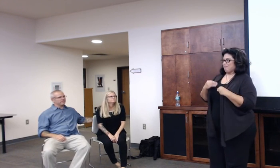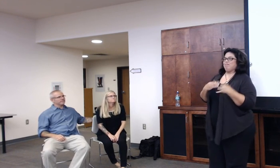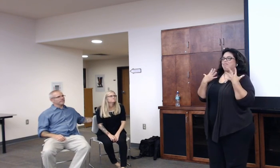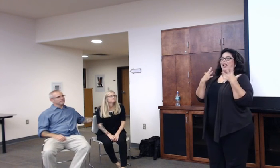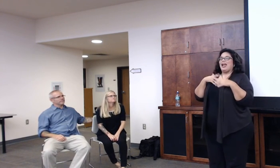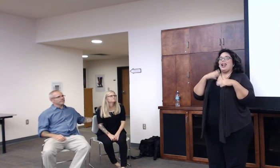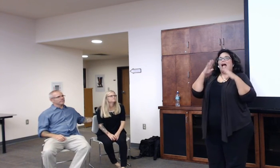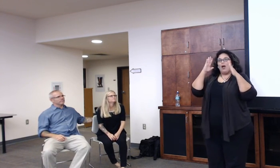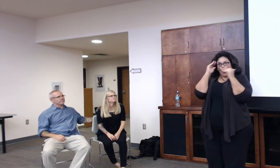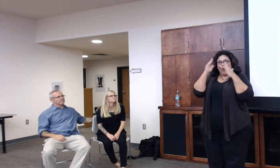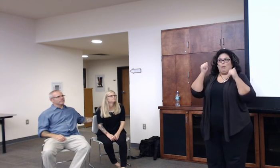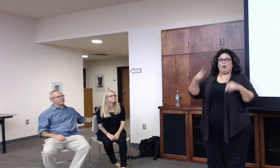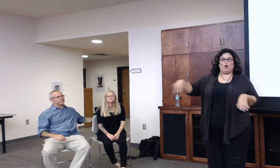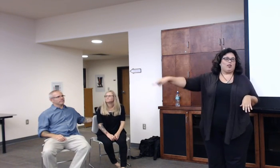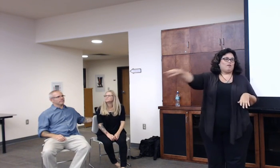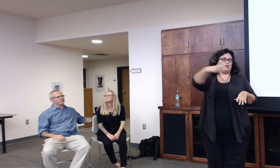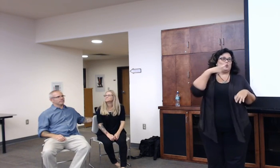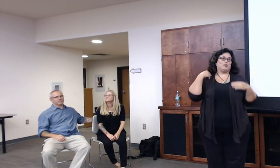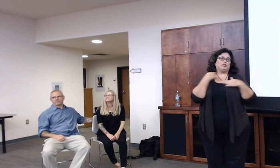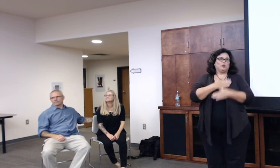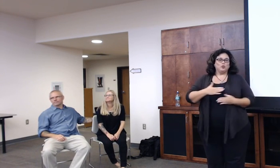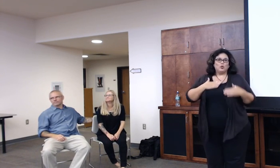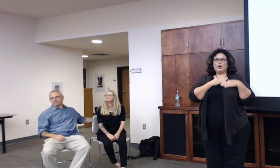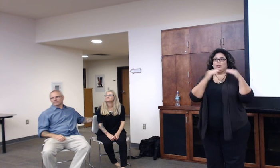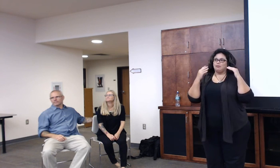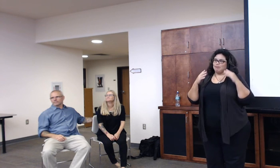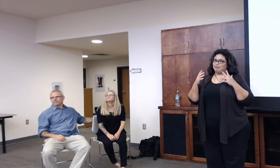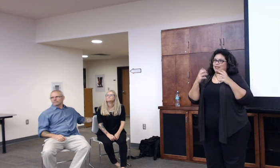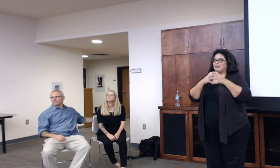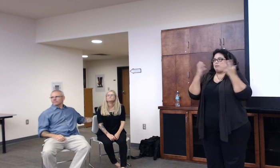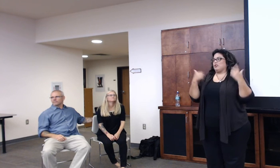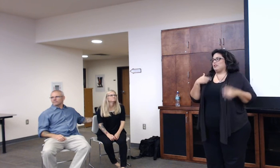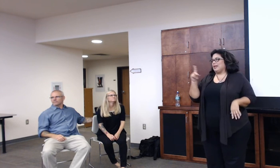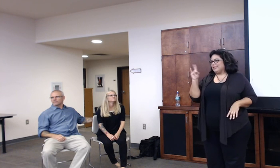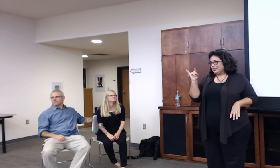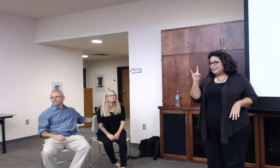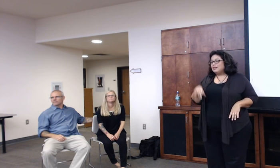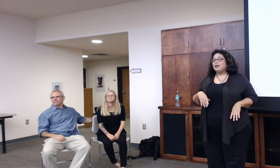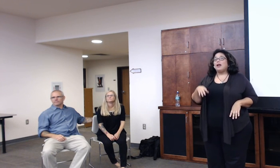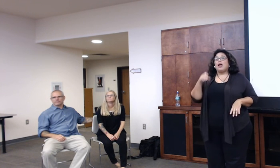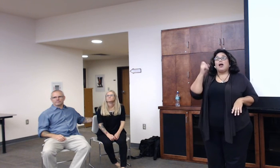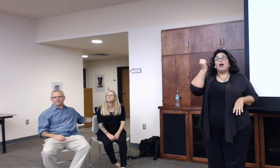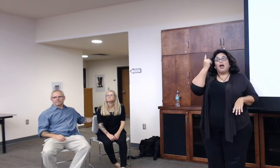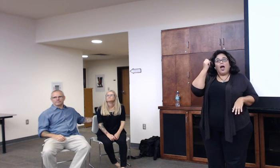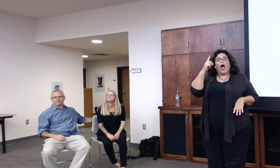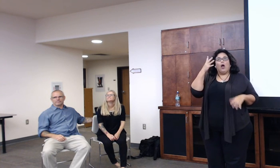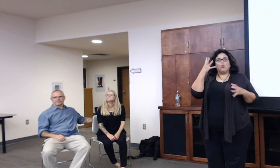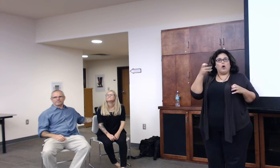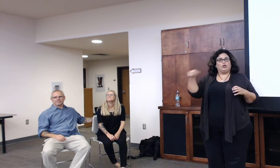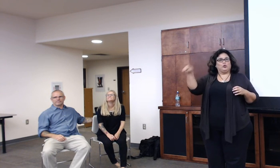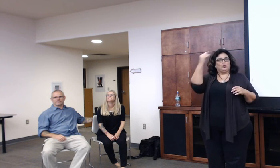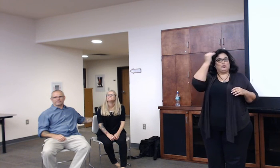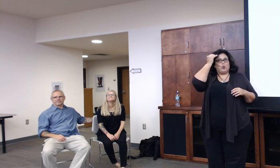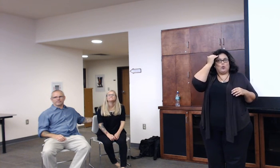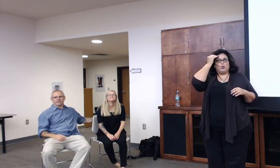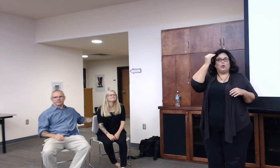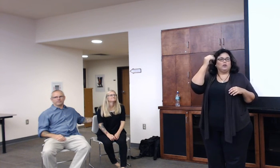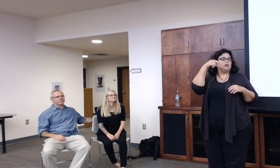and I'm so inspired. I hope all of you enjoyed it and feel as inspired as I did. I want you to all